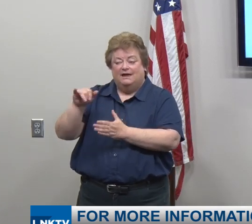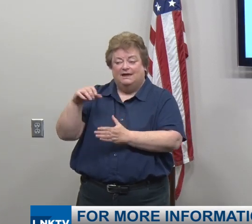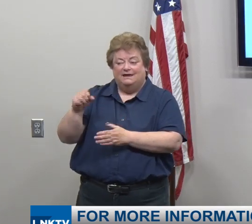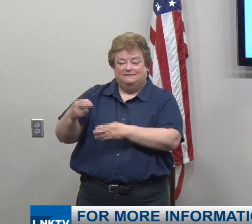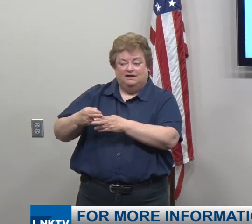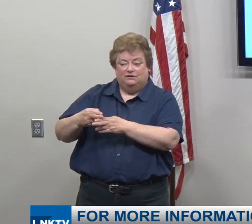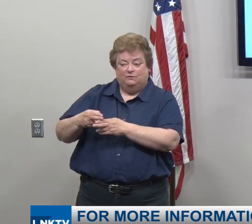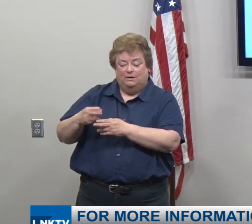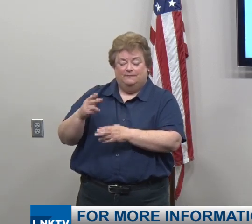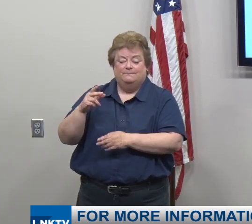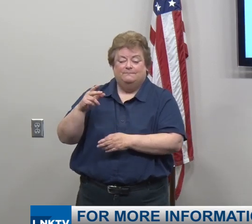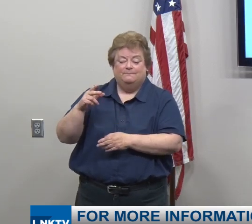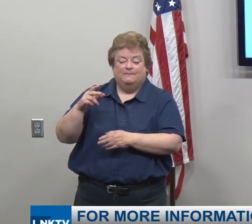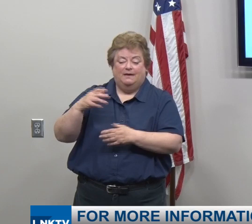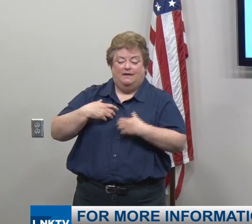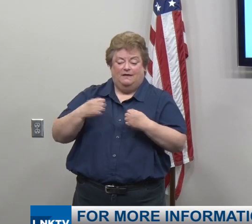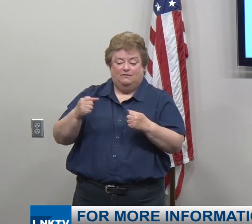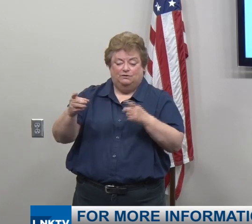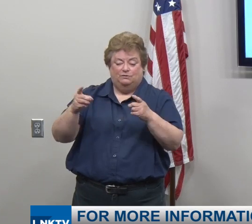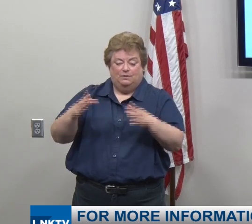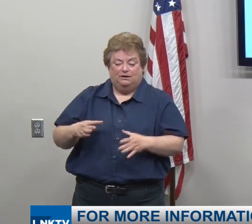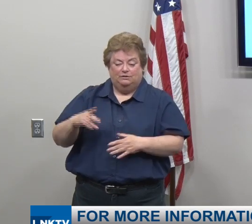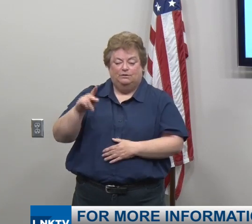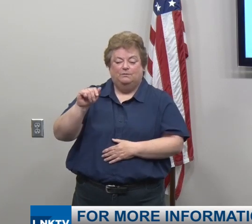Director Pat Lopez.